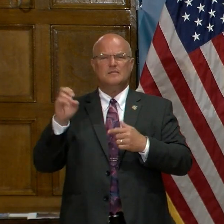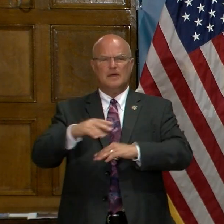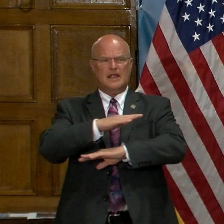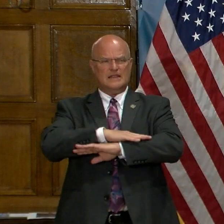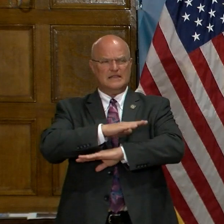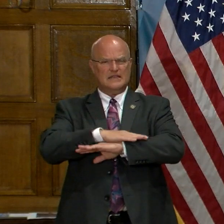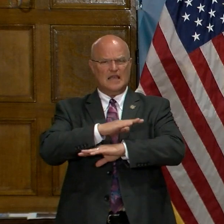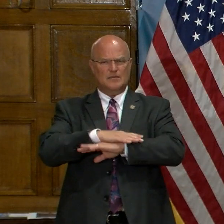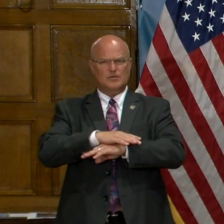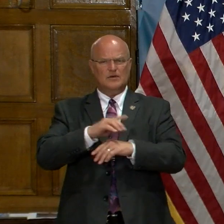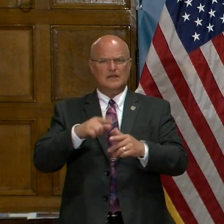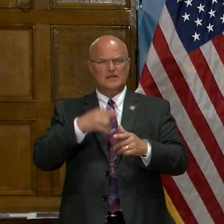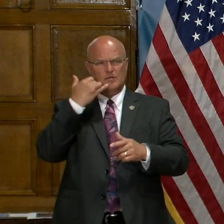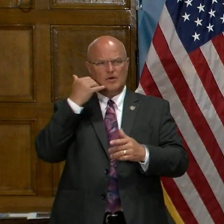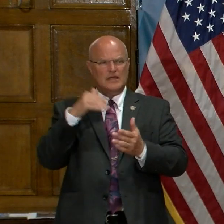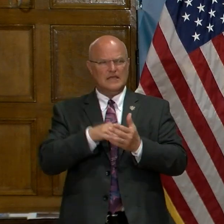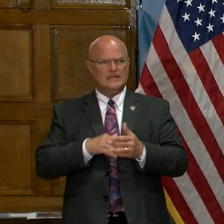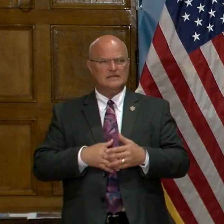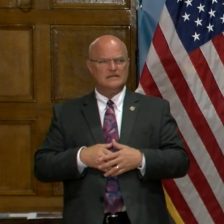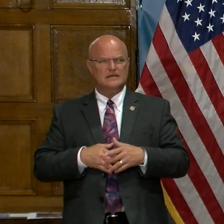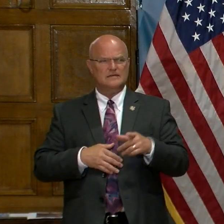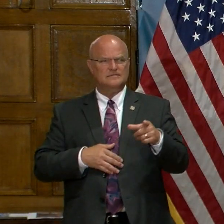to the table, then we'll go remotely again.